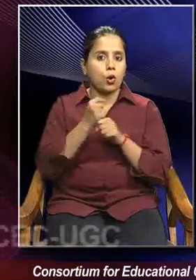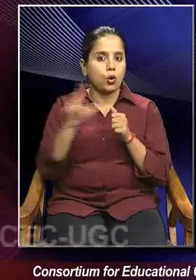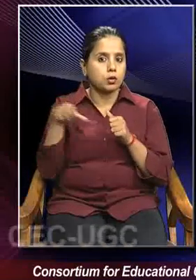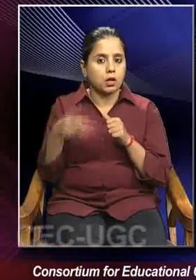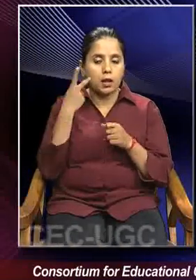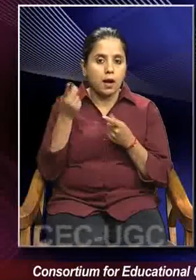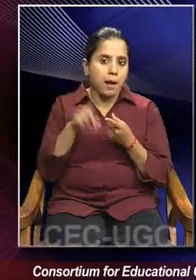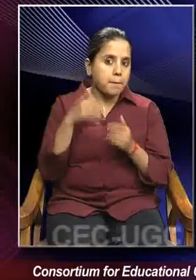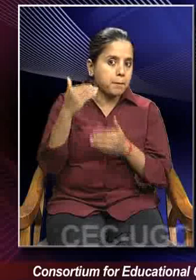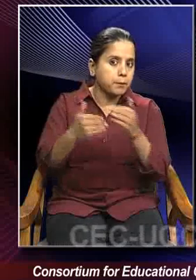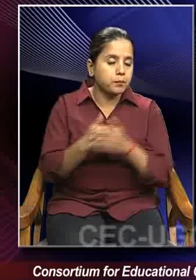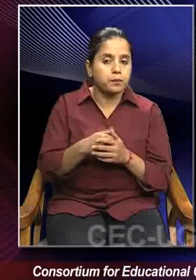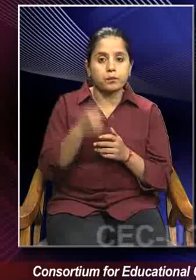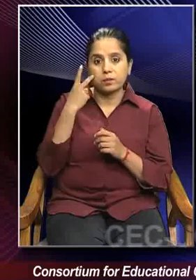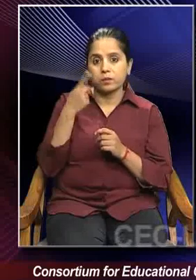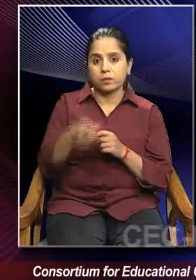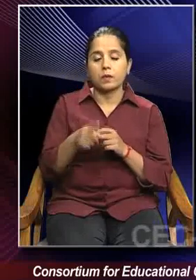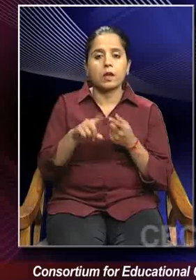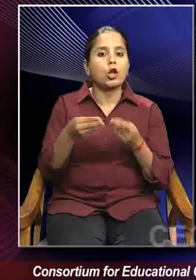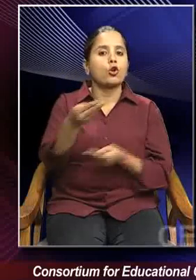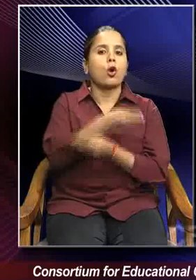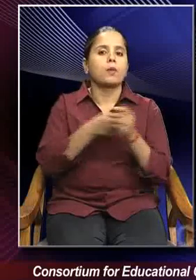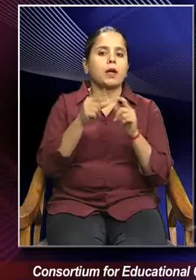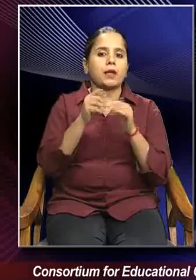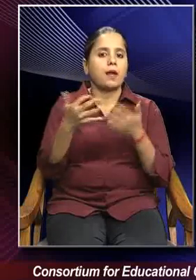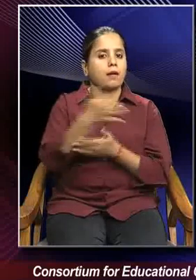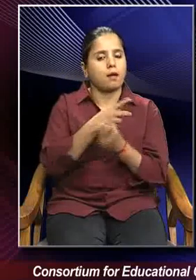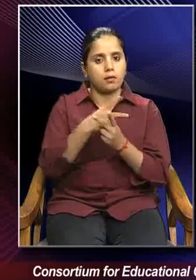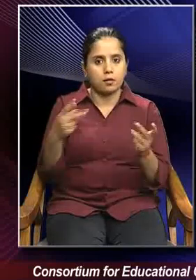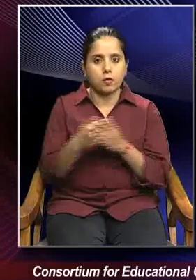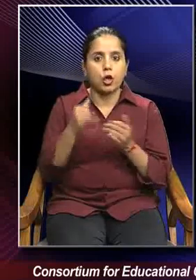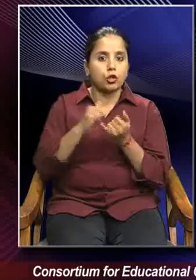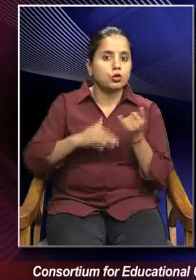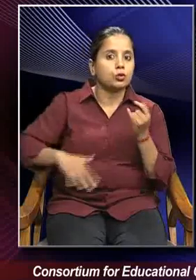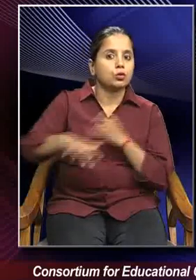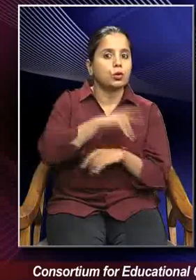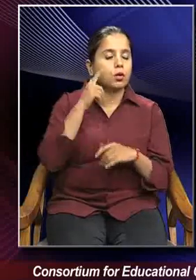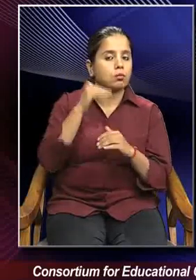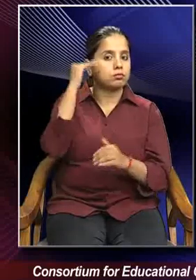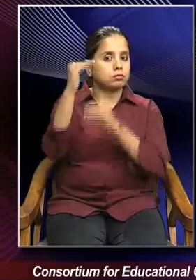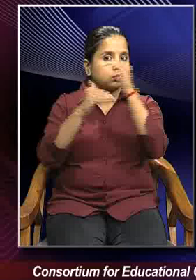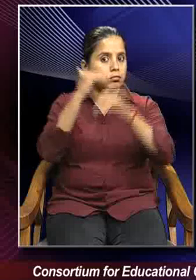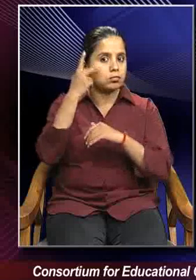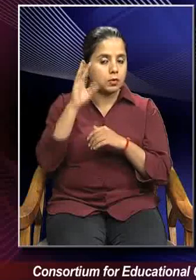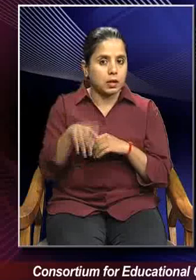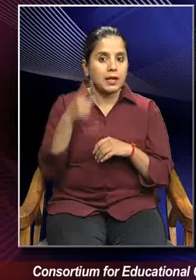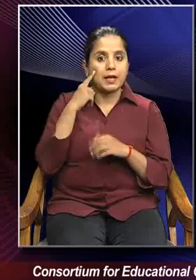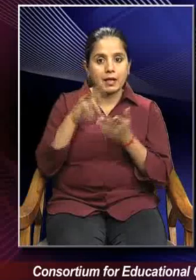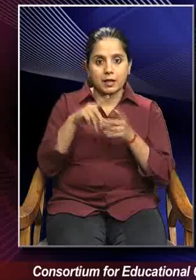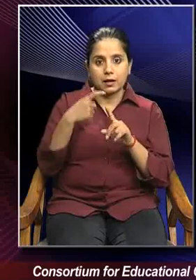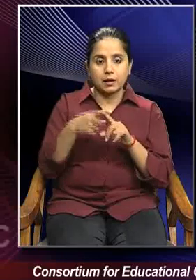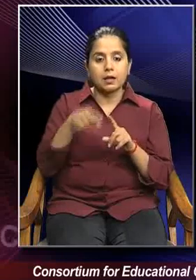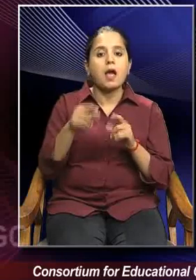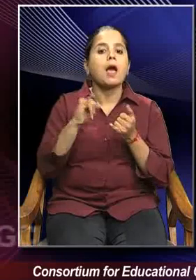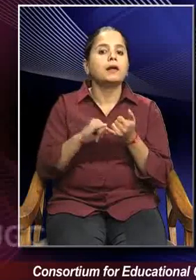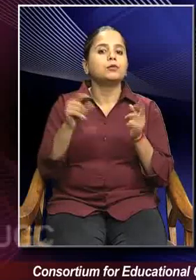footprints. Now, beyond economic data, the Social Progress Index, that is